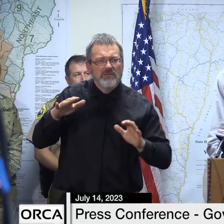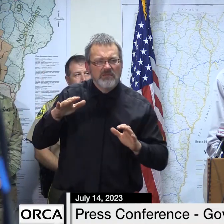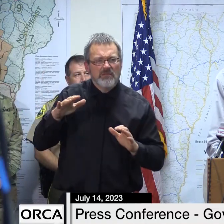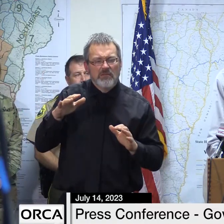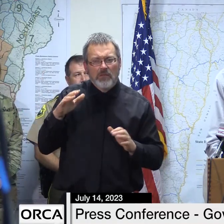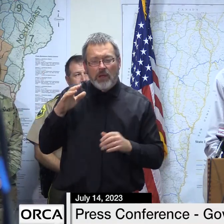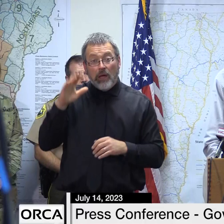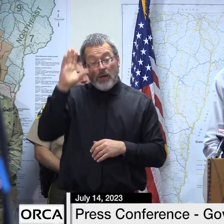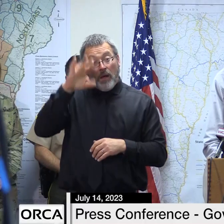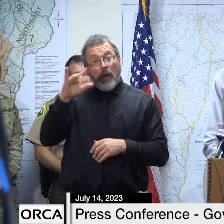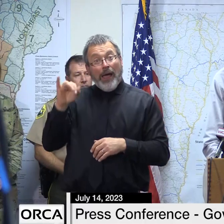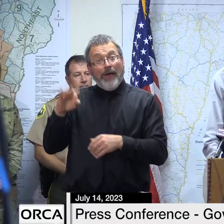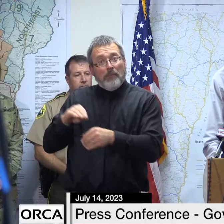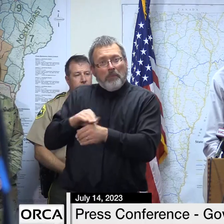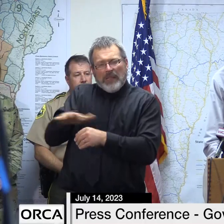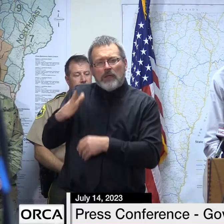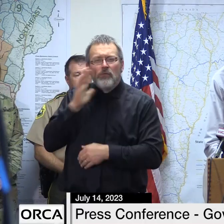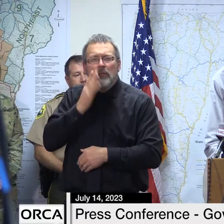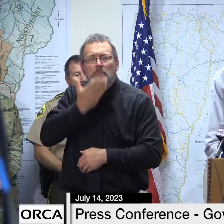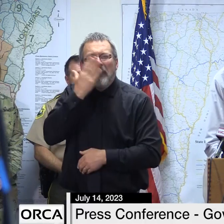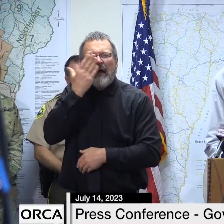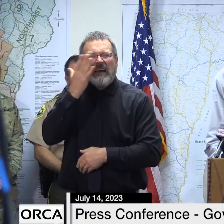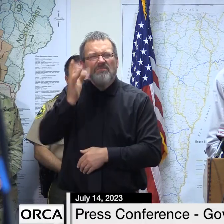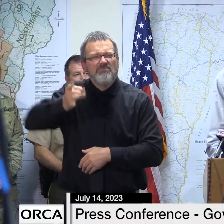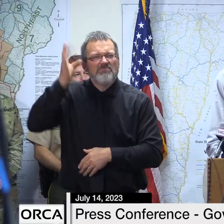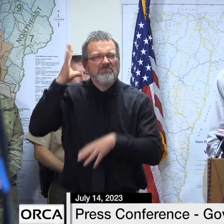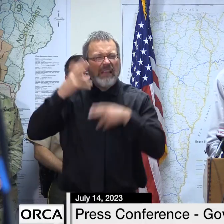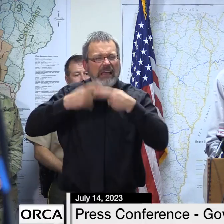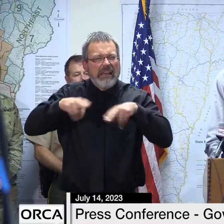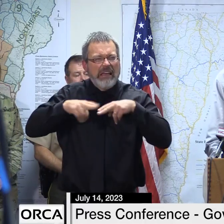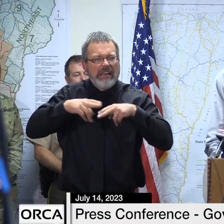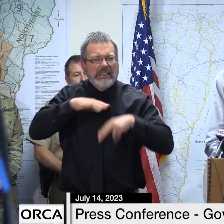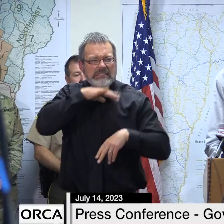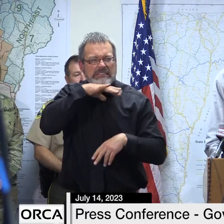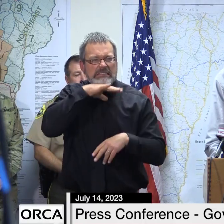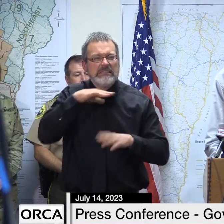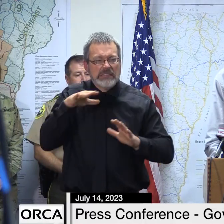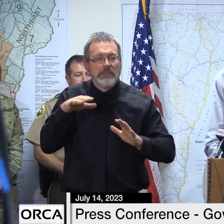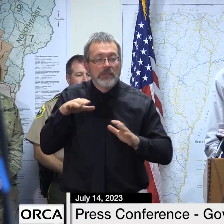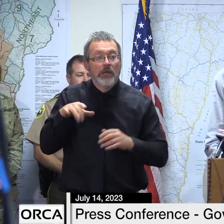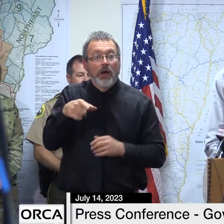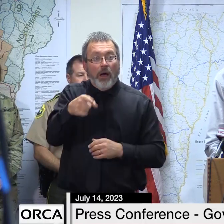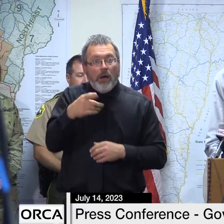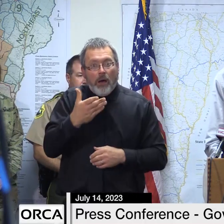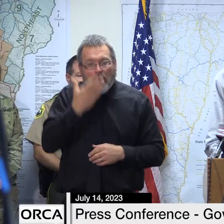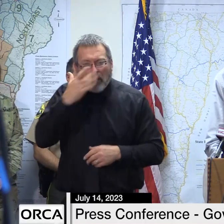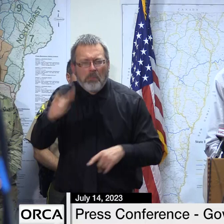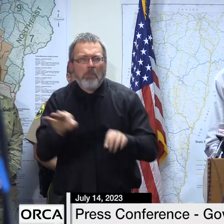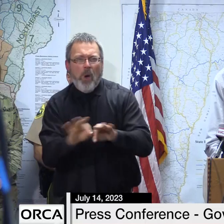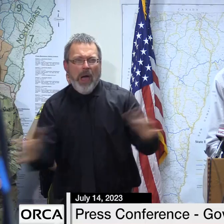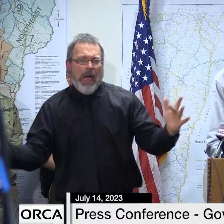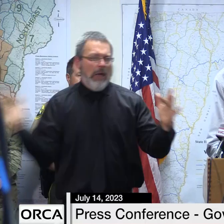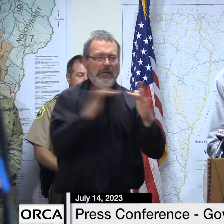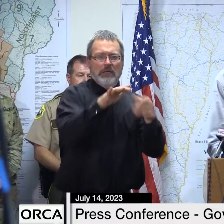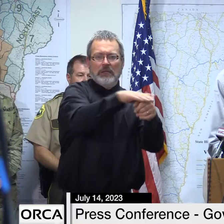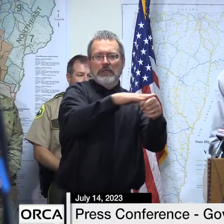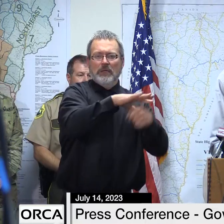immediately and call your local utility. If electrical circuits and electrical equipment have gotten